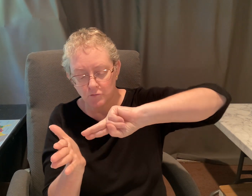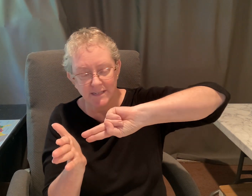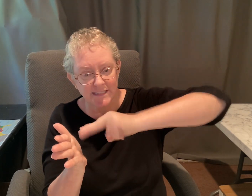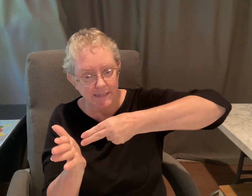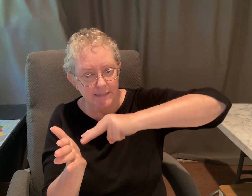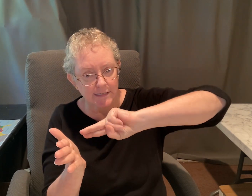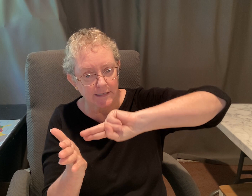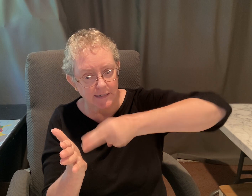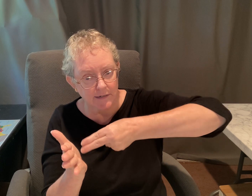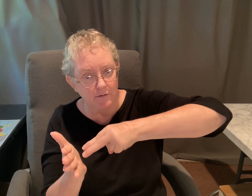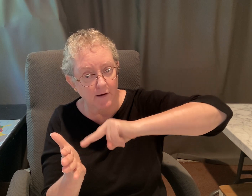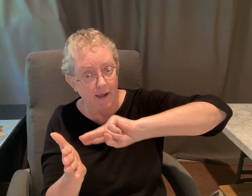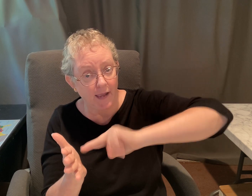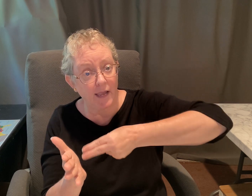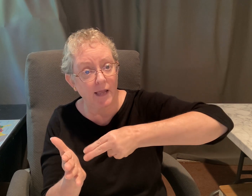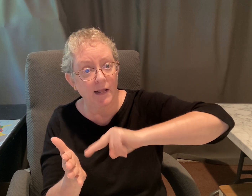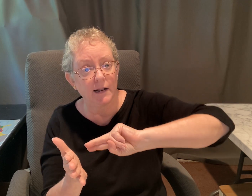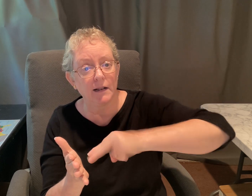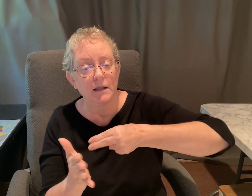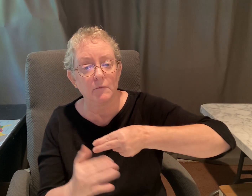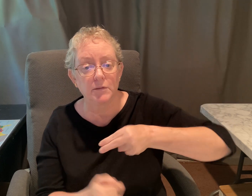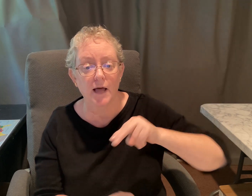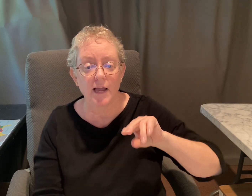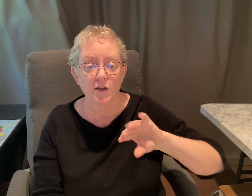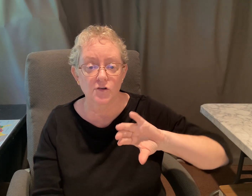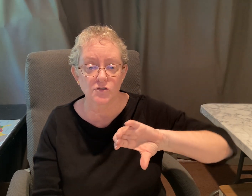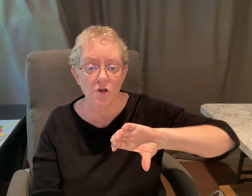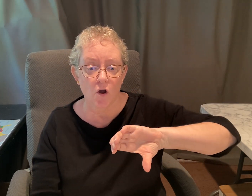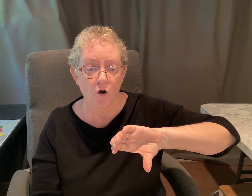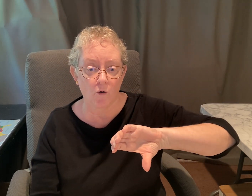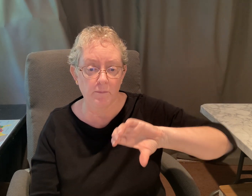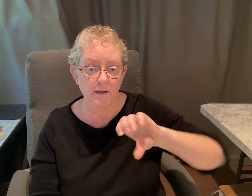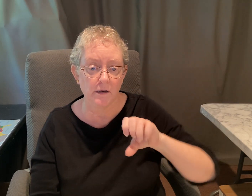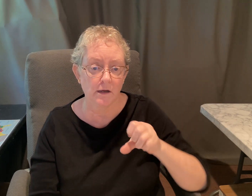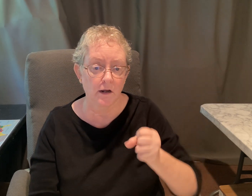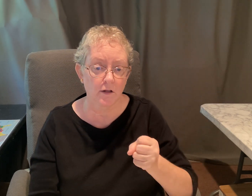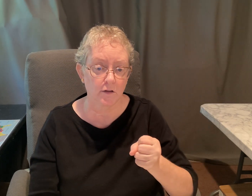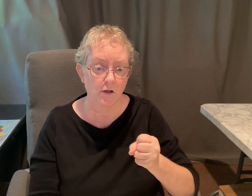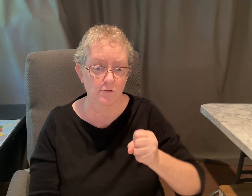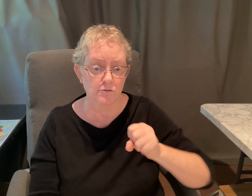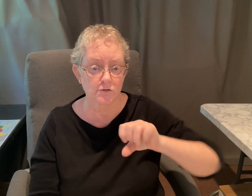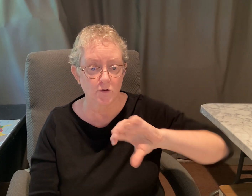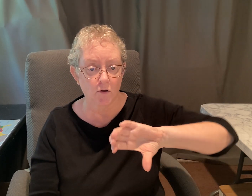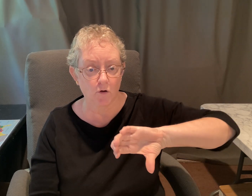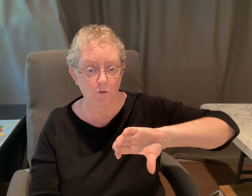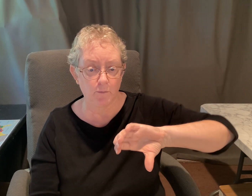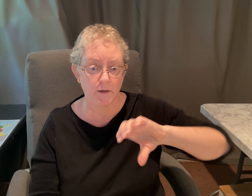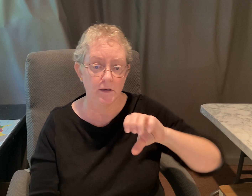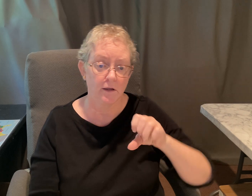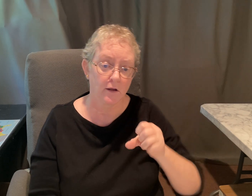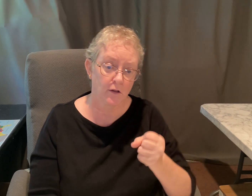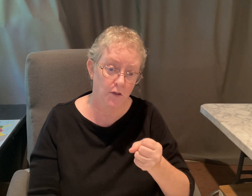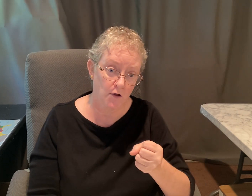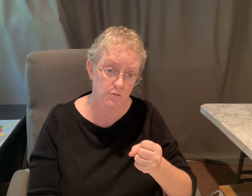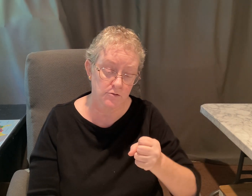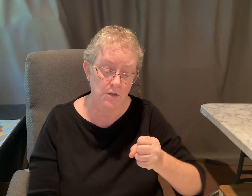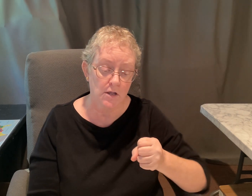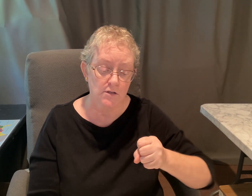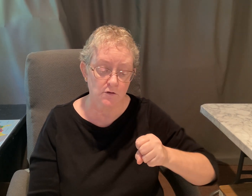twist it. Okay. Pliers. Open, close. Open, close. So it's